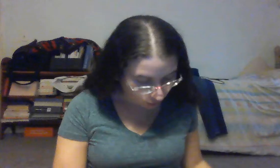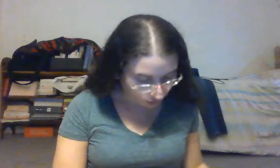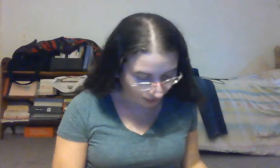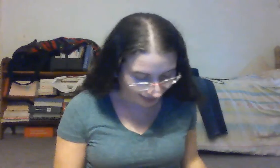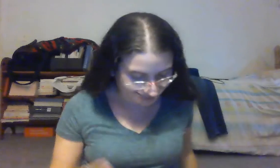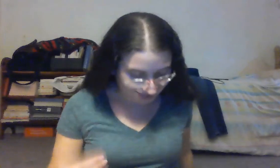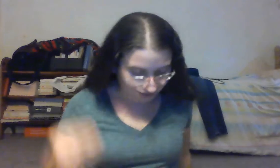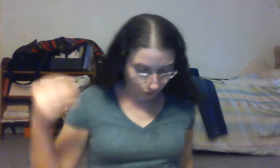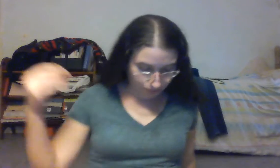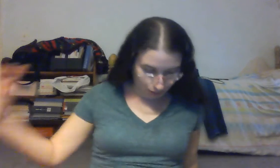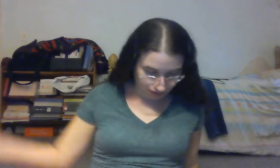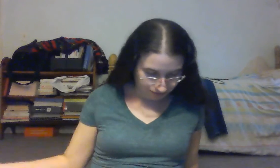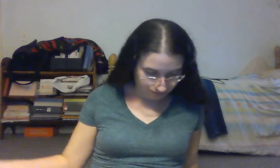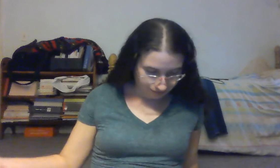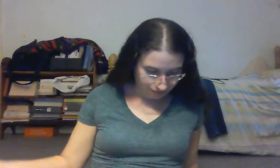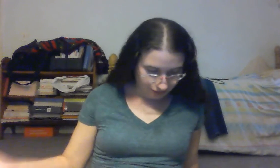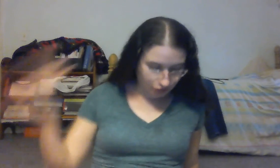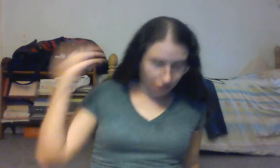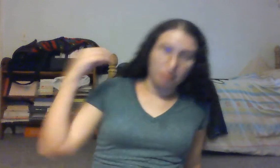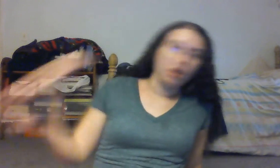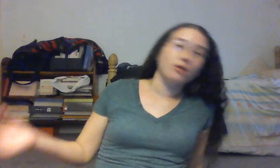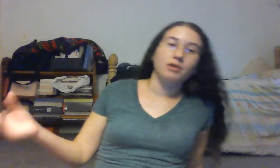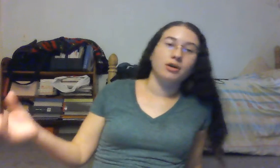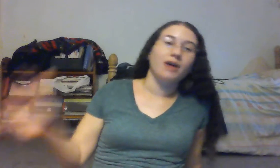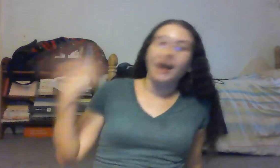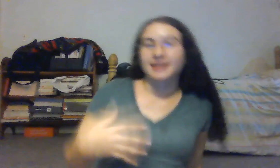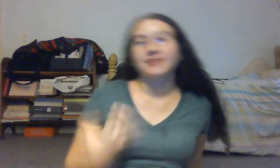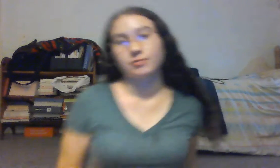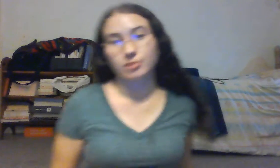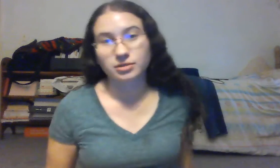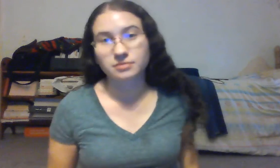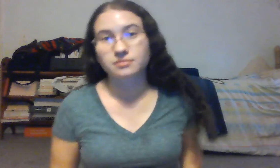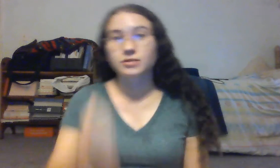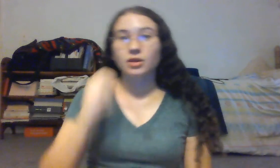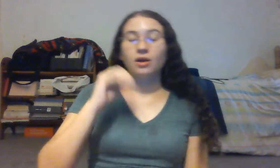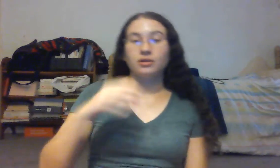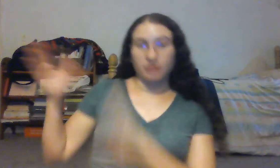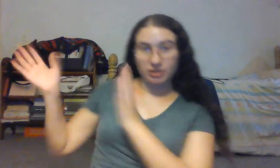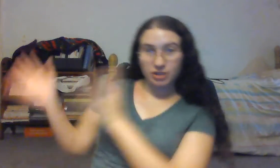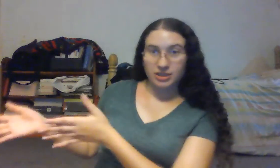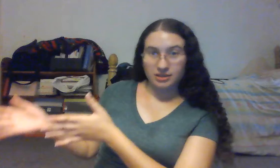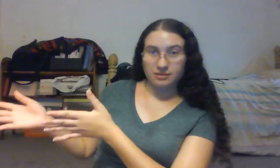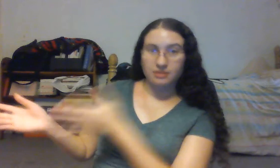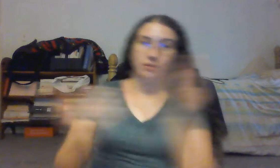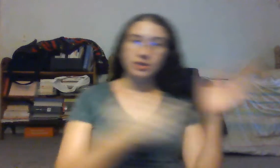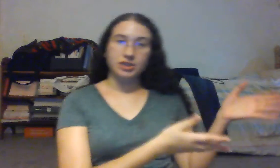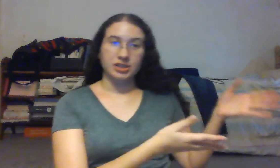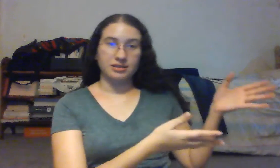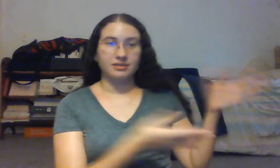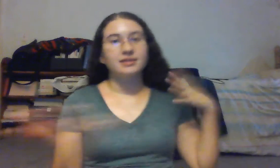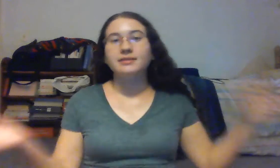Tomorrow, I give her a book. Right? Tomorrow, I give her a book. So here she is, or here she is. It doesn't